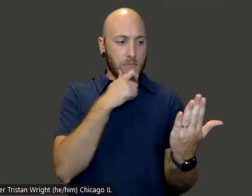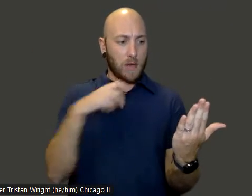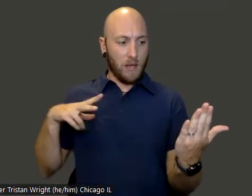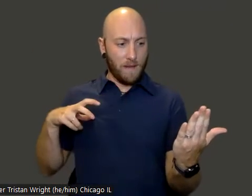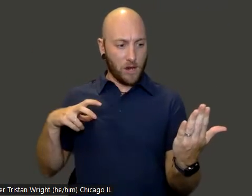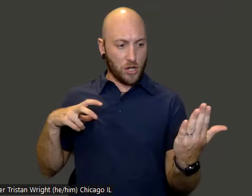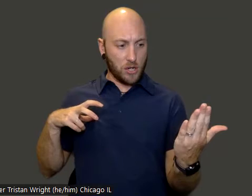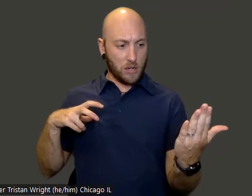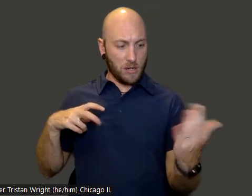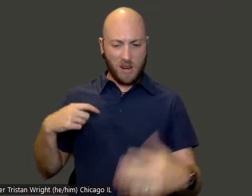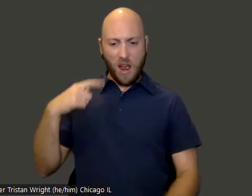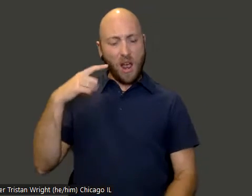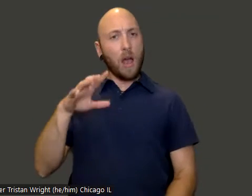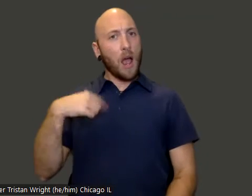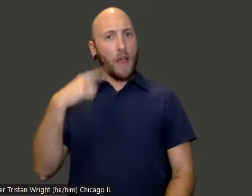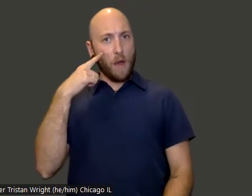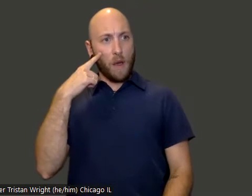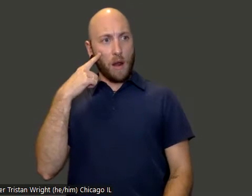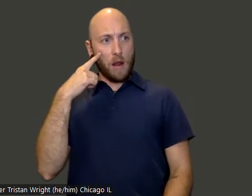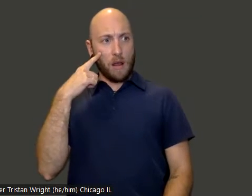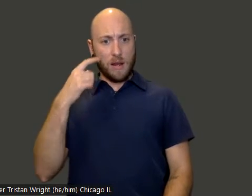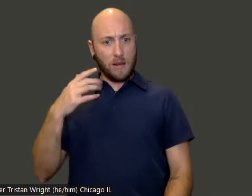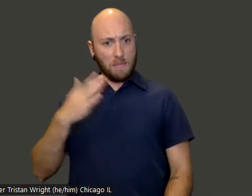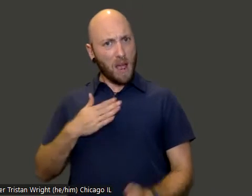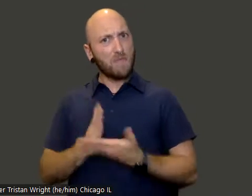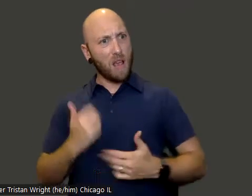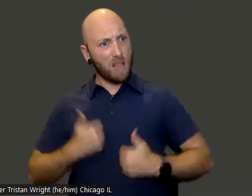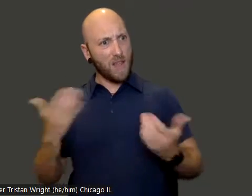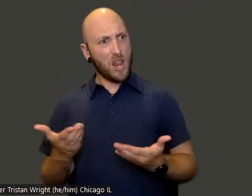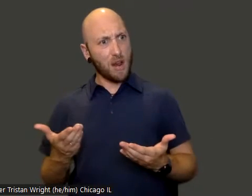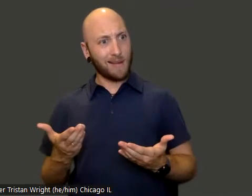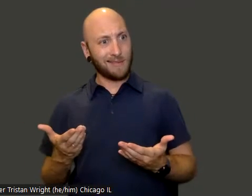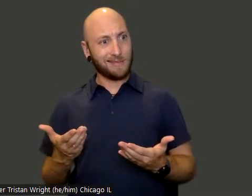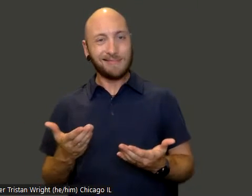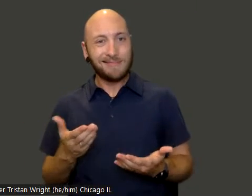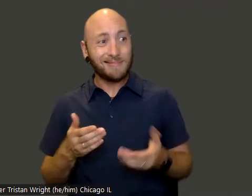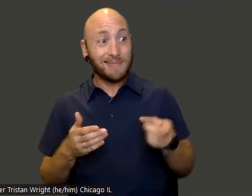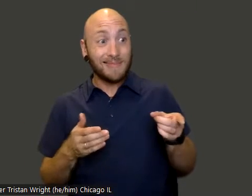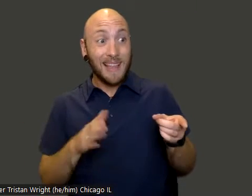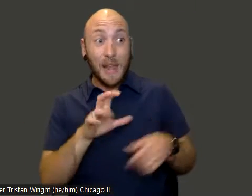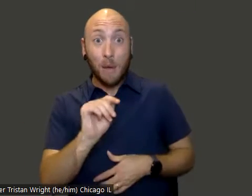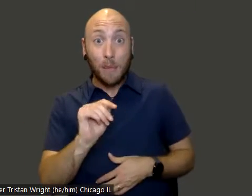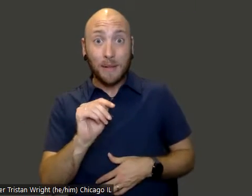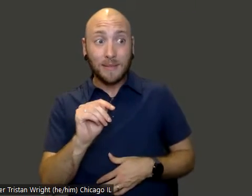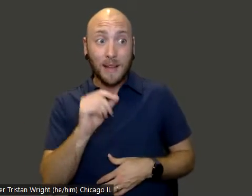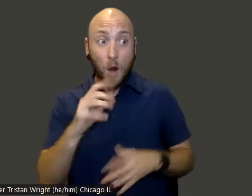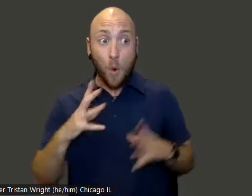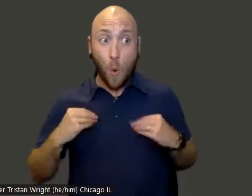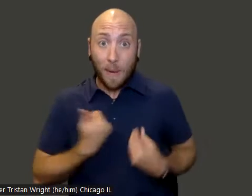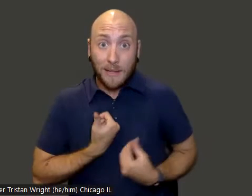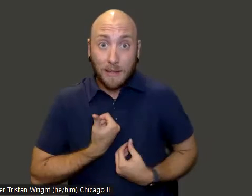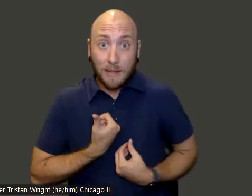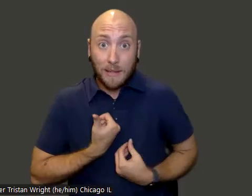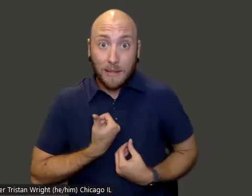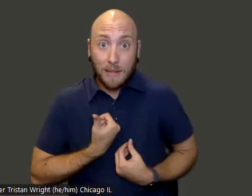else's property indefinitely. I didn't own it. They're going to make their own choices. End of story. I can feel however I want, but there's the fact. I'm selfish. Okay,